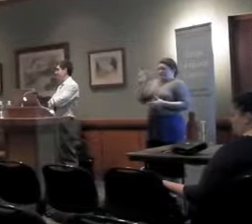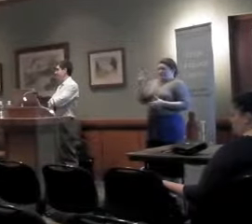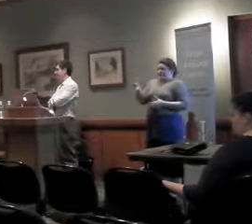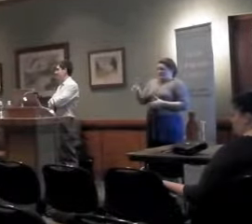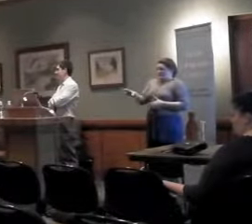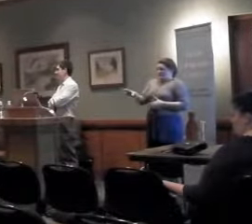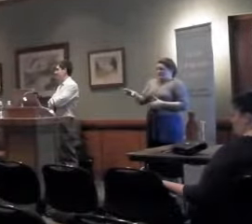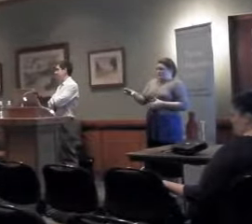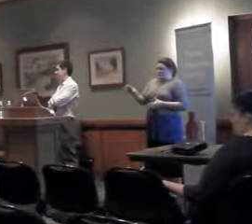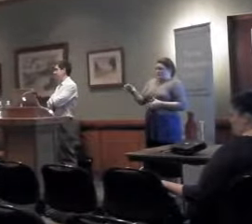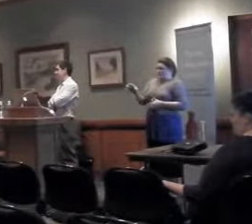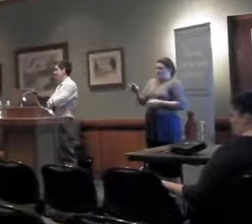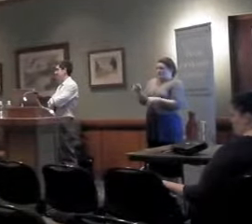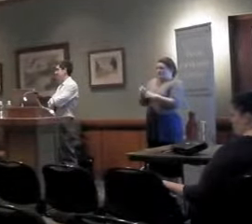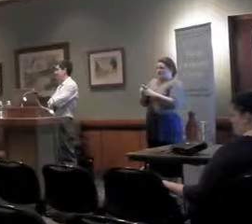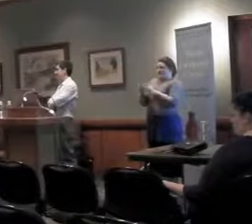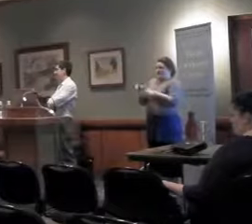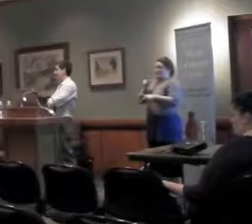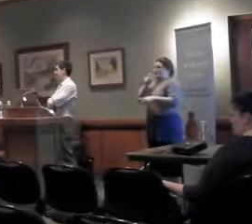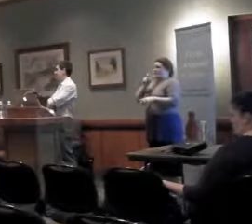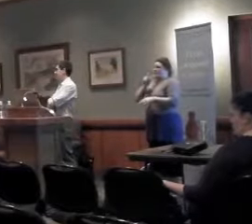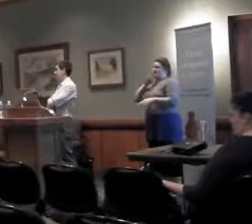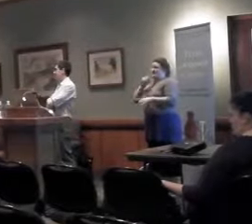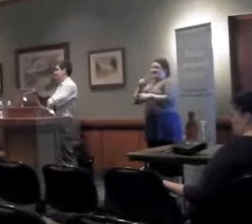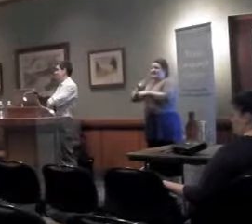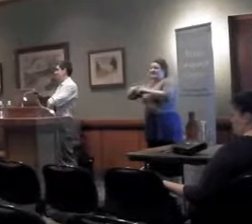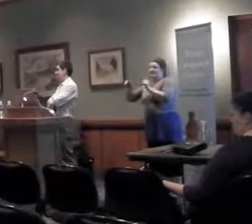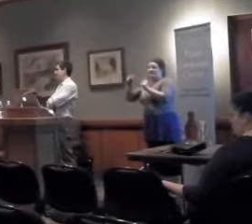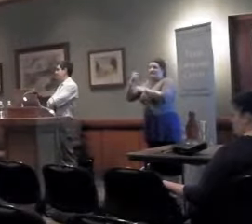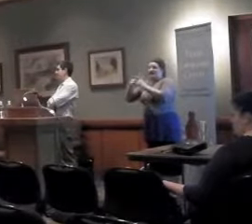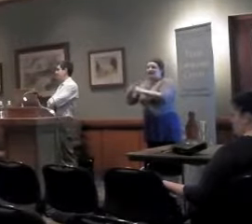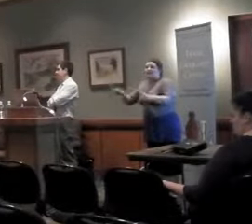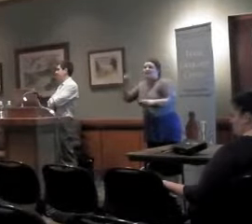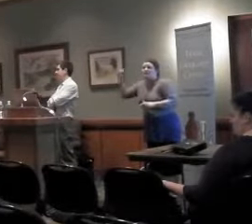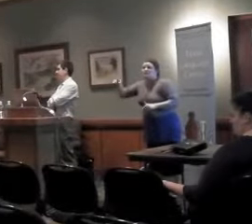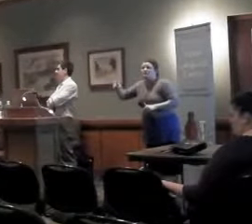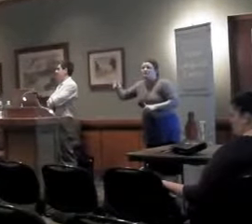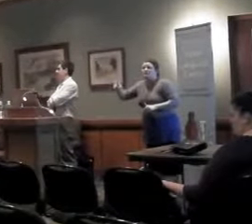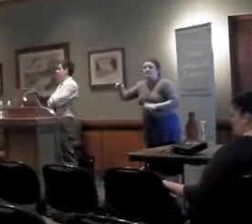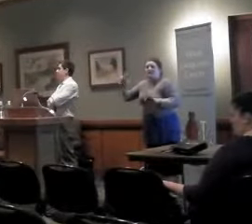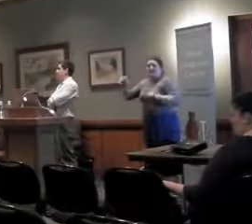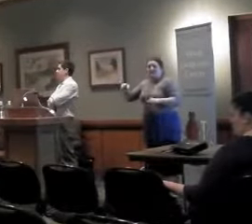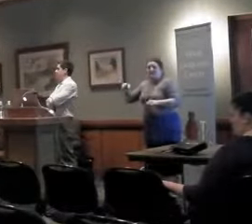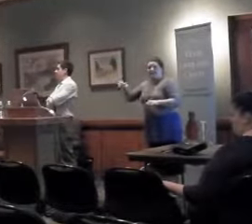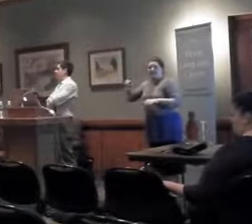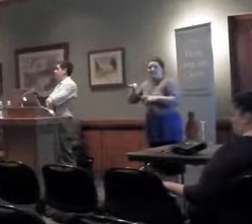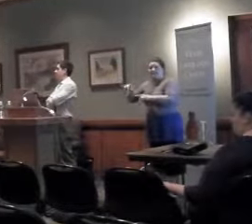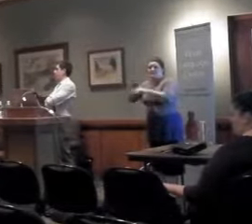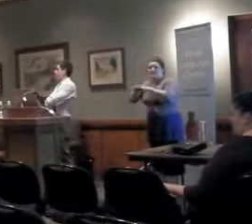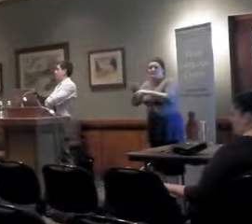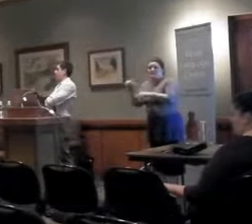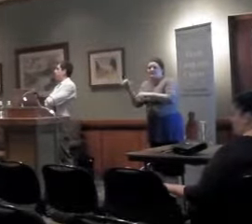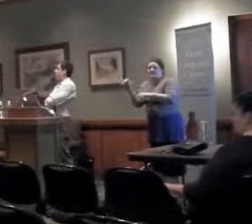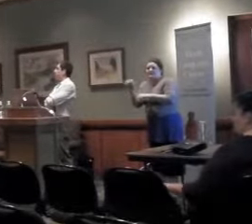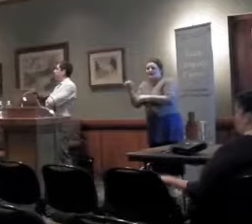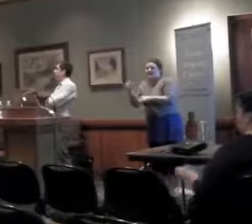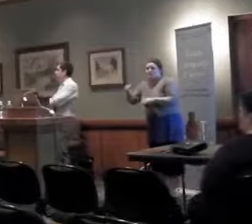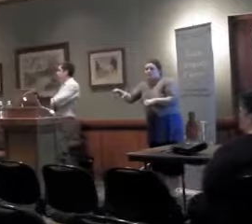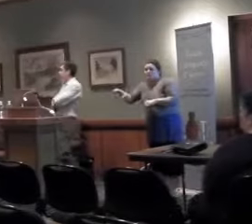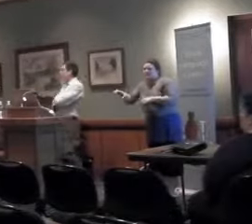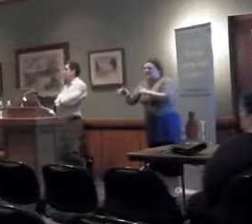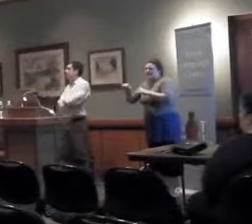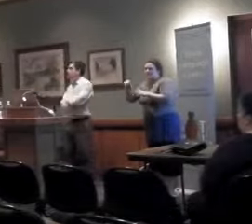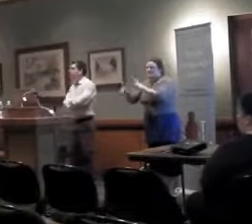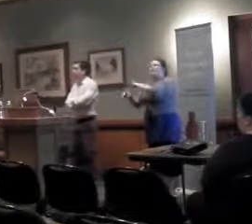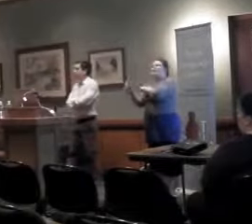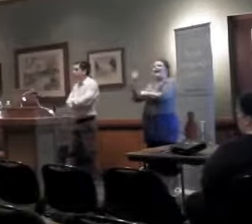cues of the person who speaks a different sign language? Can they pick up on the same cues? That's the question. I